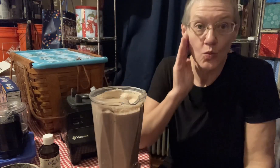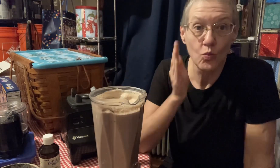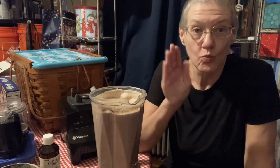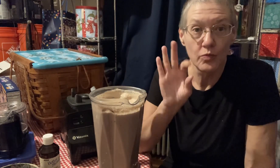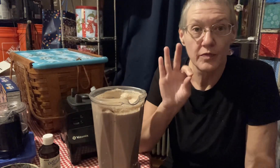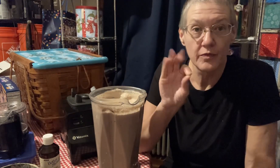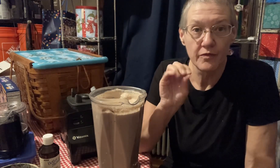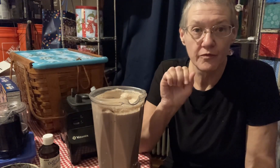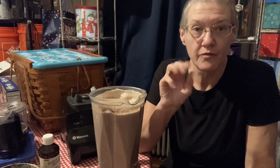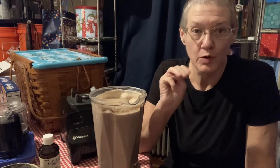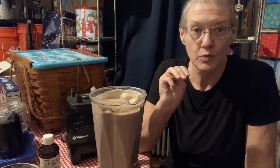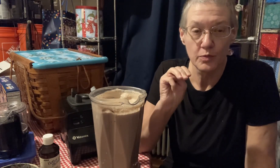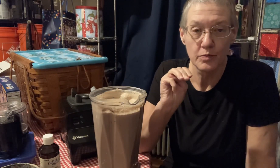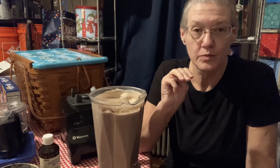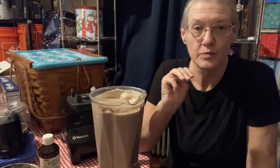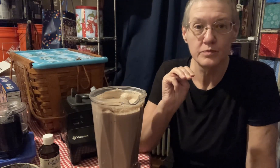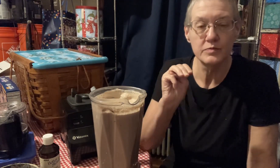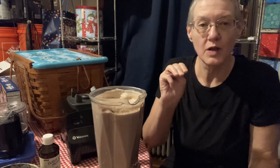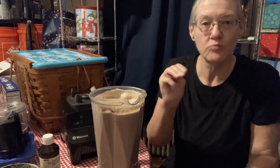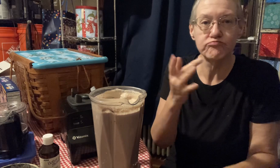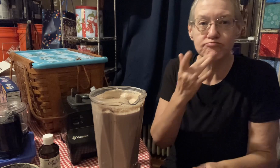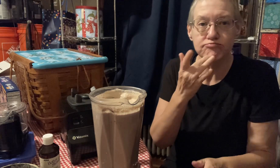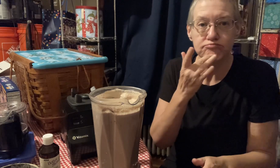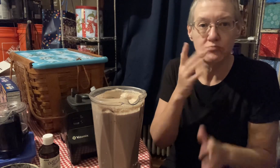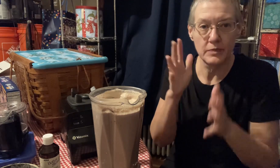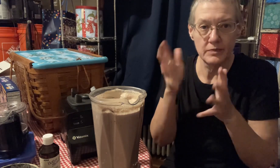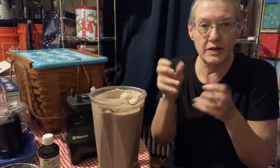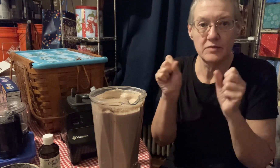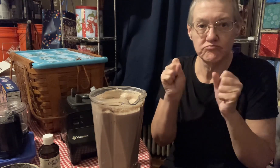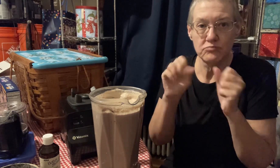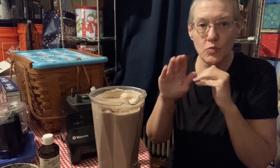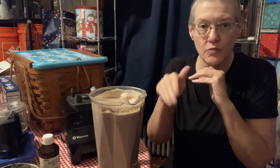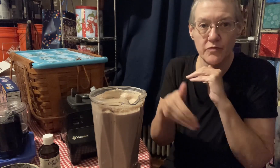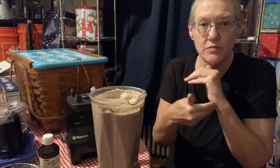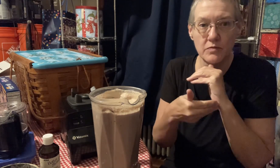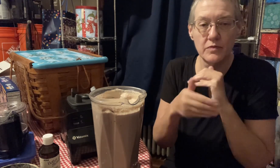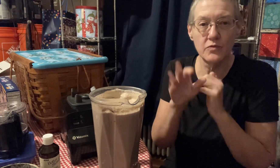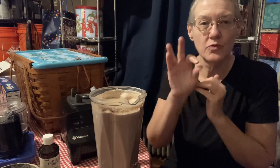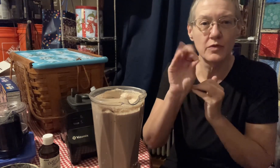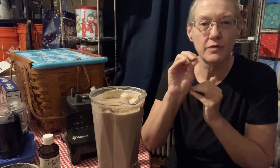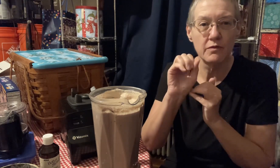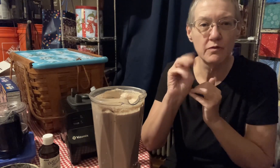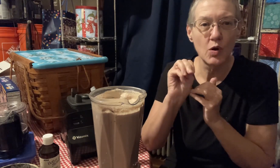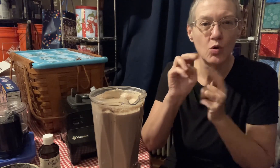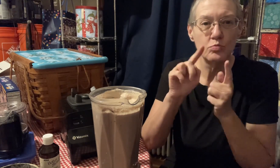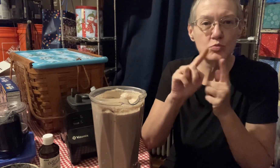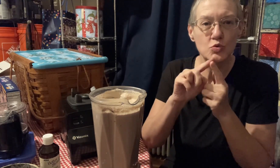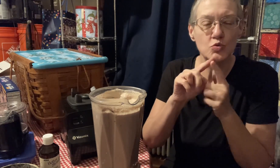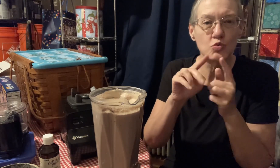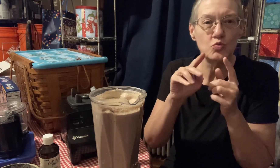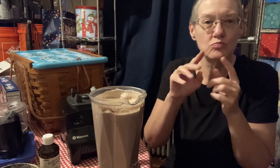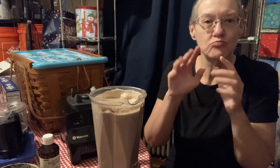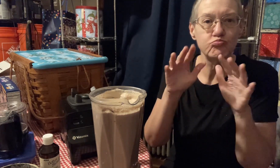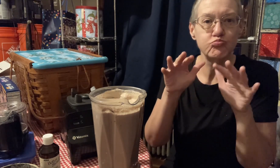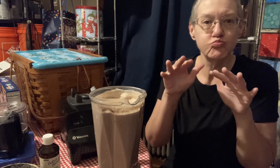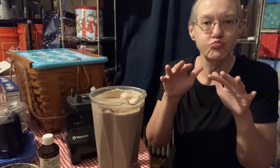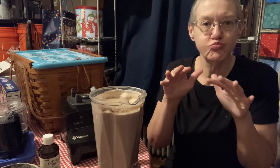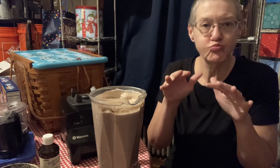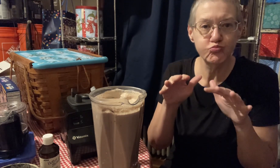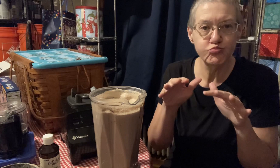And know that it will foam on top. That's one reason I prefer to leave it in the refrigerator overnight. It's going to